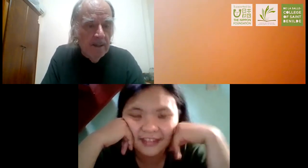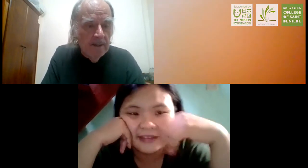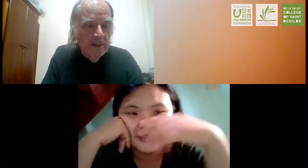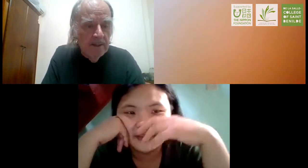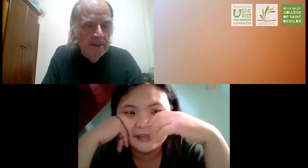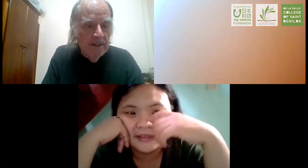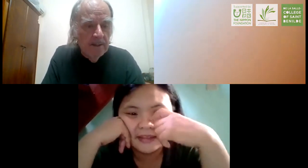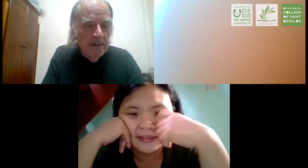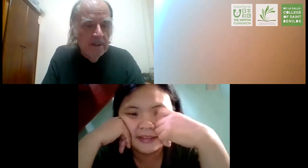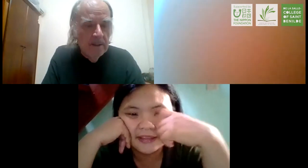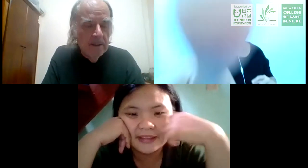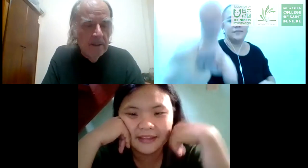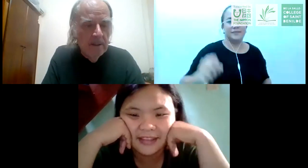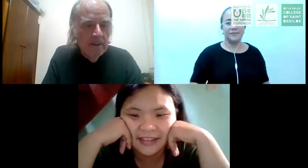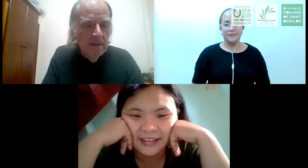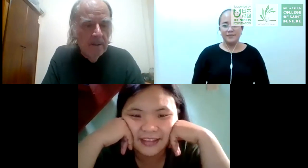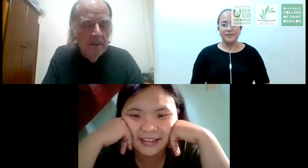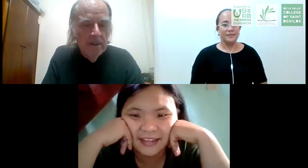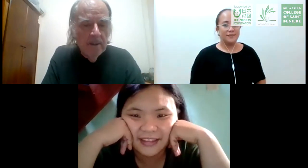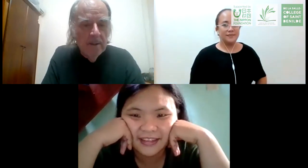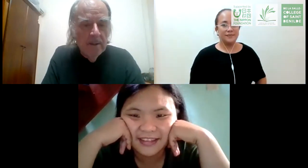Sir, I'm not sure if you can see this is the interpreter. Not everybody's here.